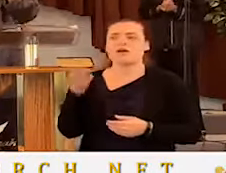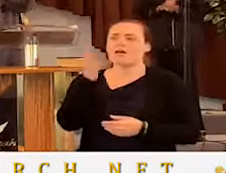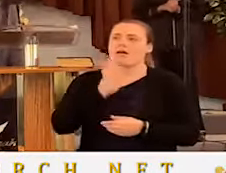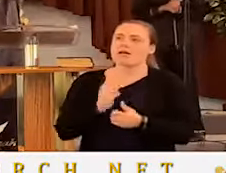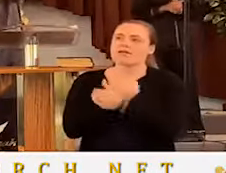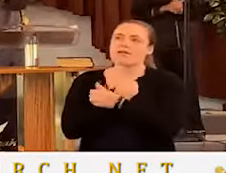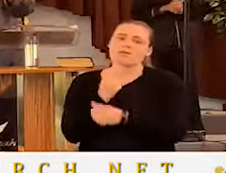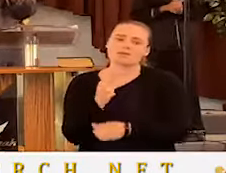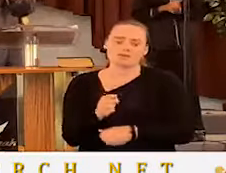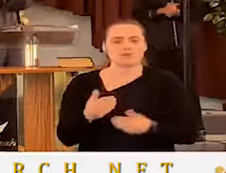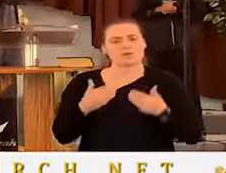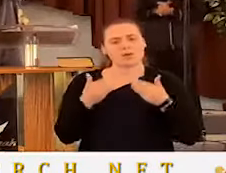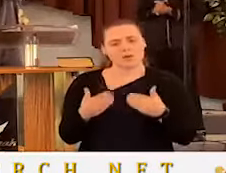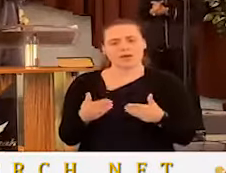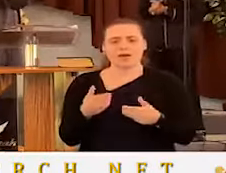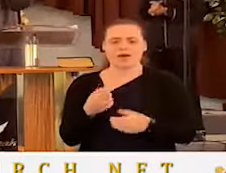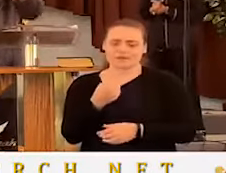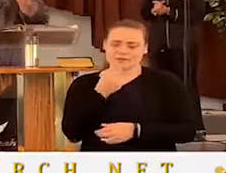loves me.